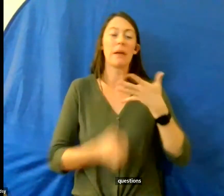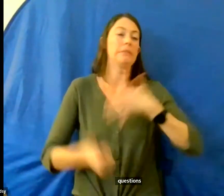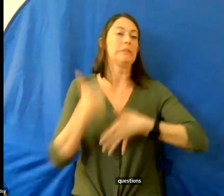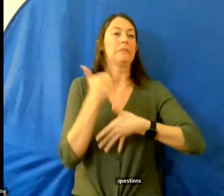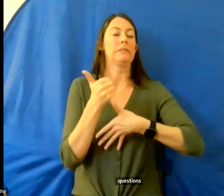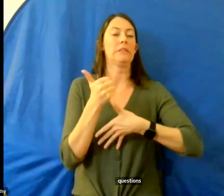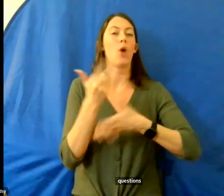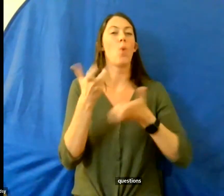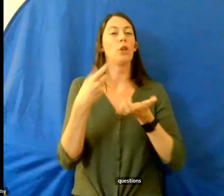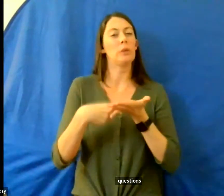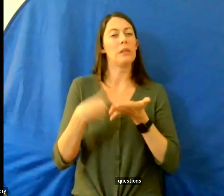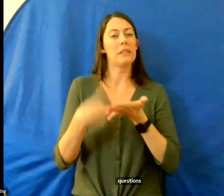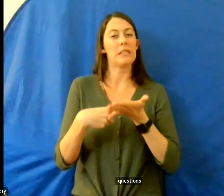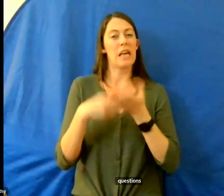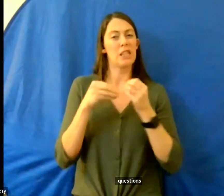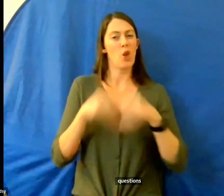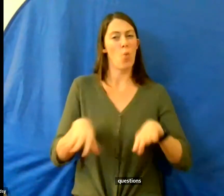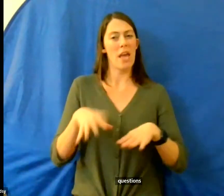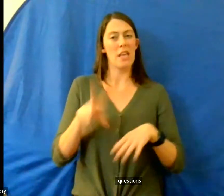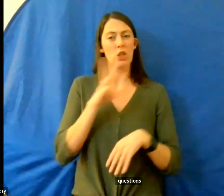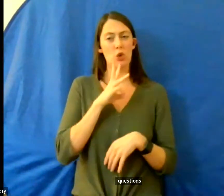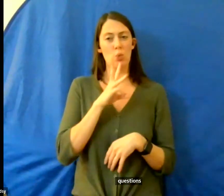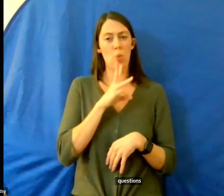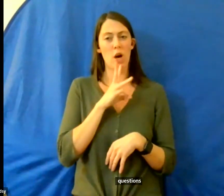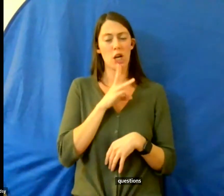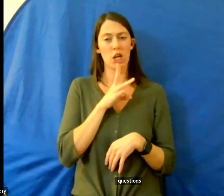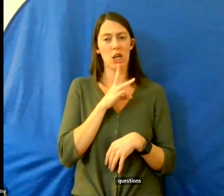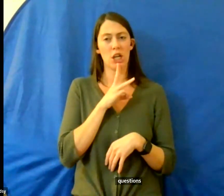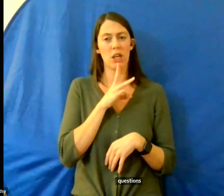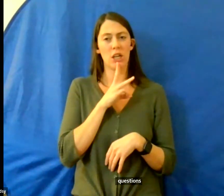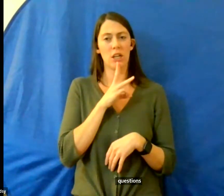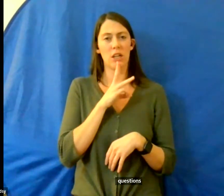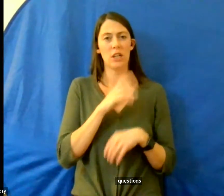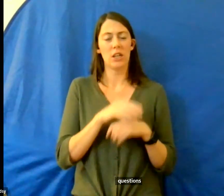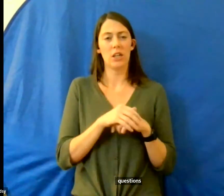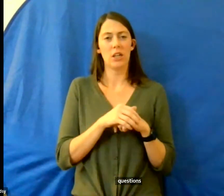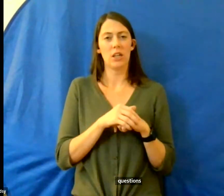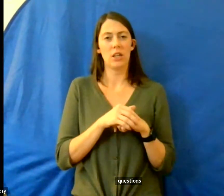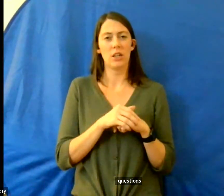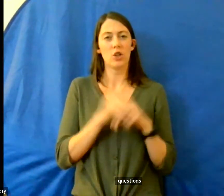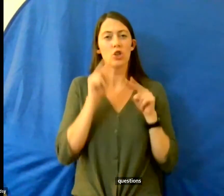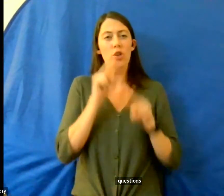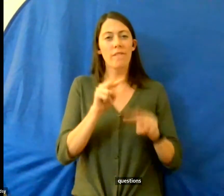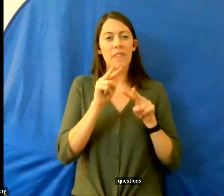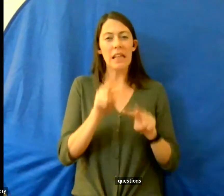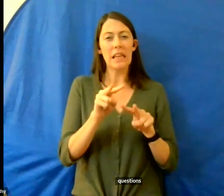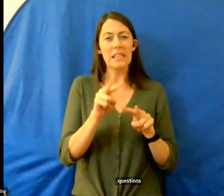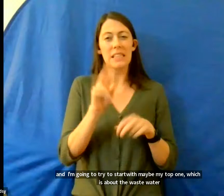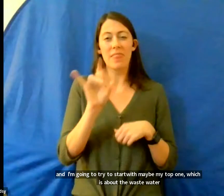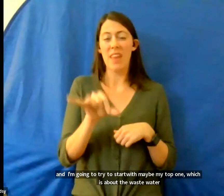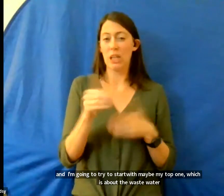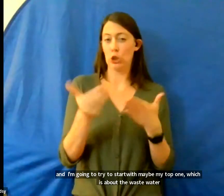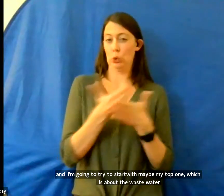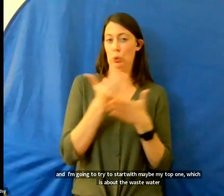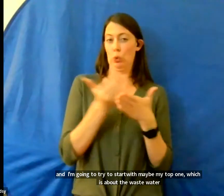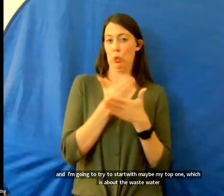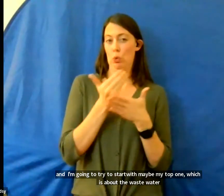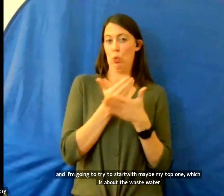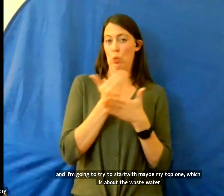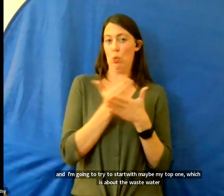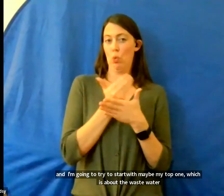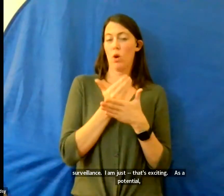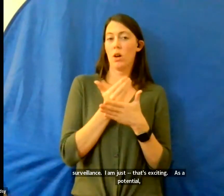surveillance. That's exciting. As a potential, piece of new, I think, infrastructure or that can